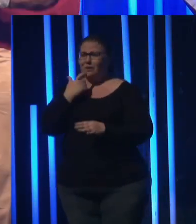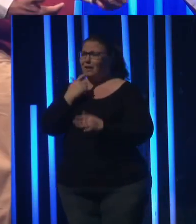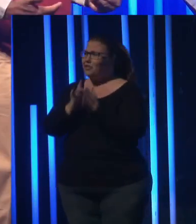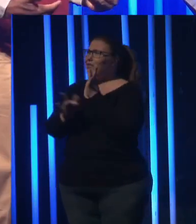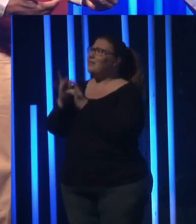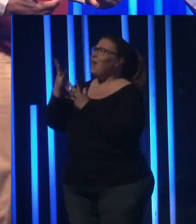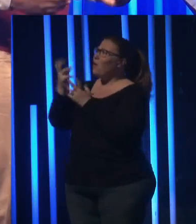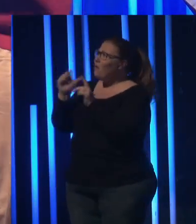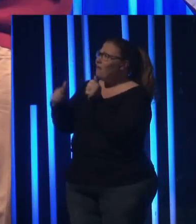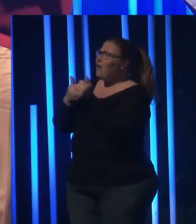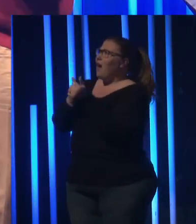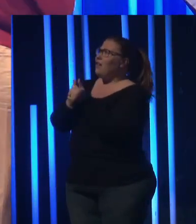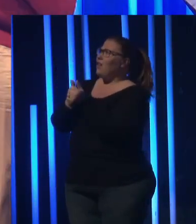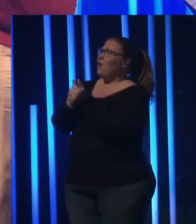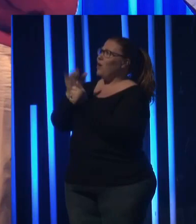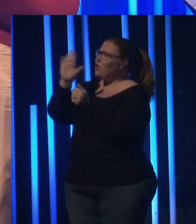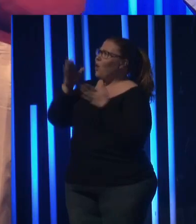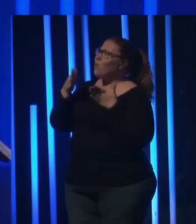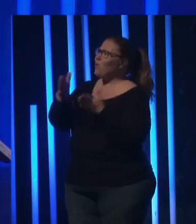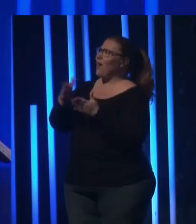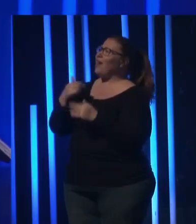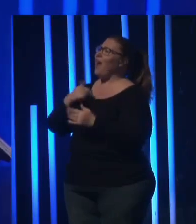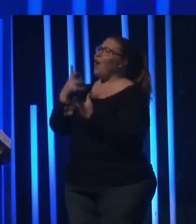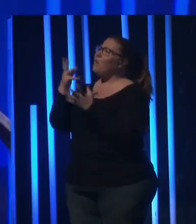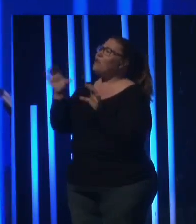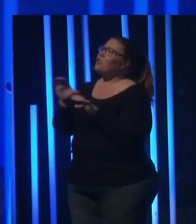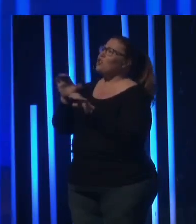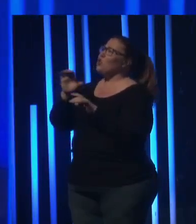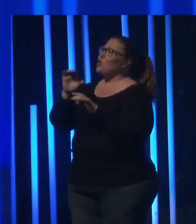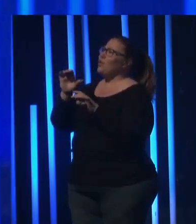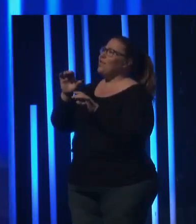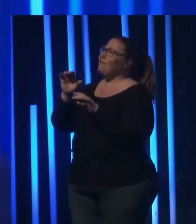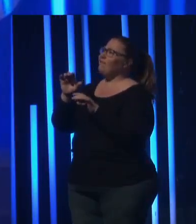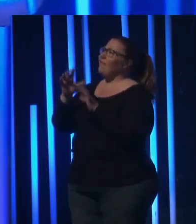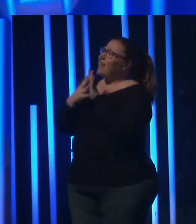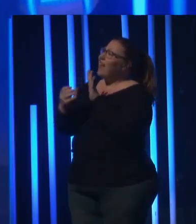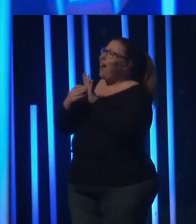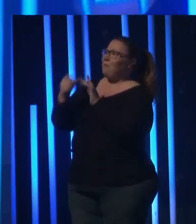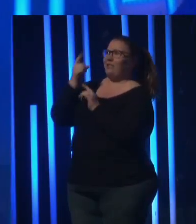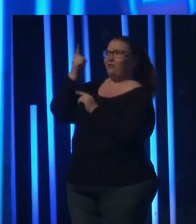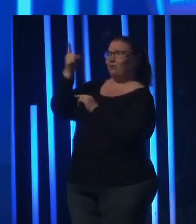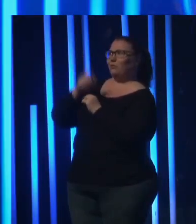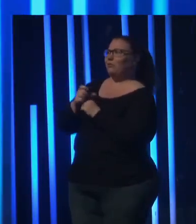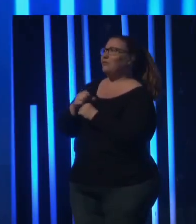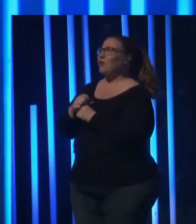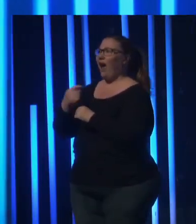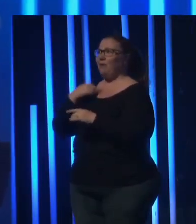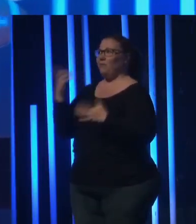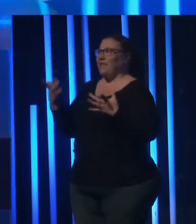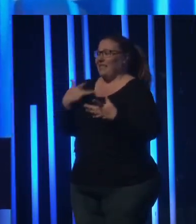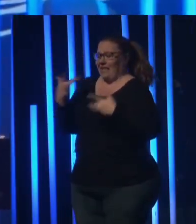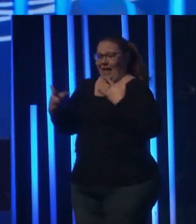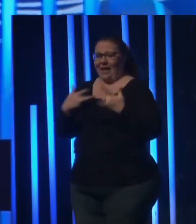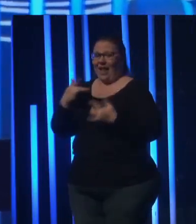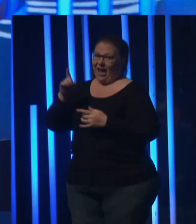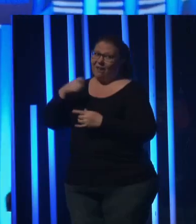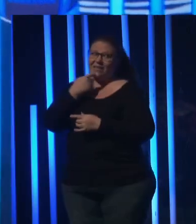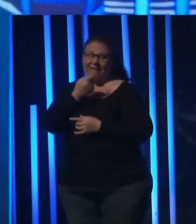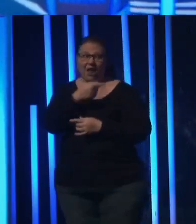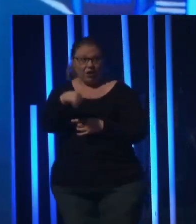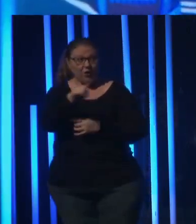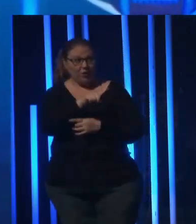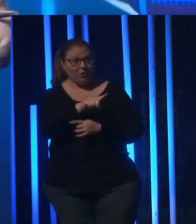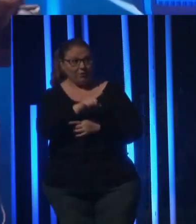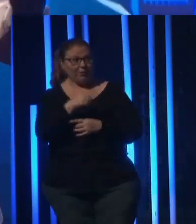I want to follow in your way, and I want to do it the way you did it. And so I'm so excited. Now, I must tell you, one